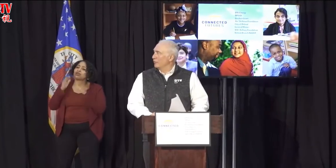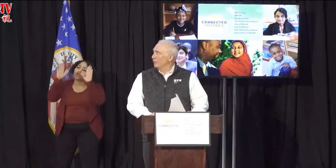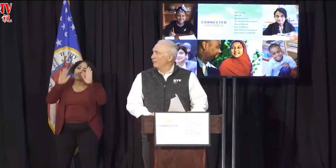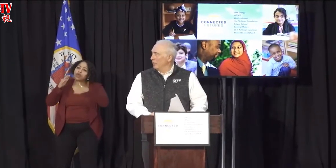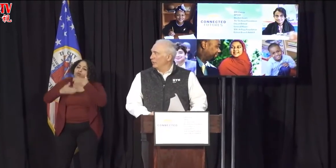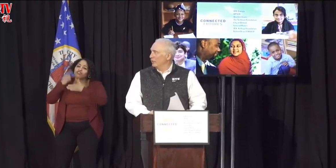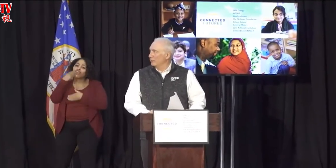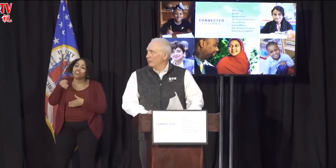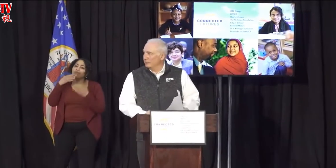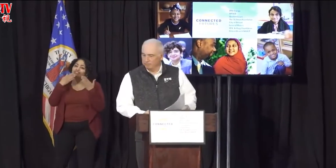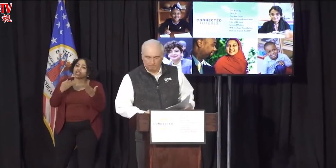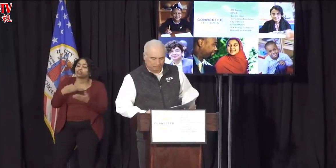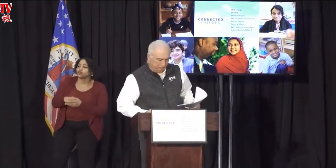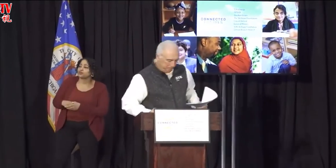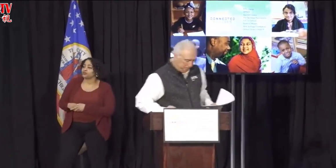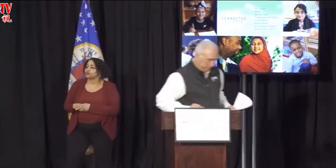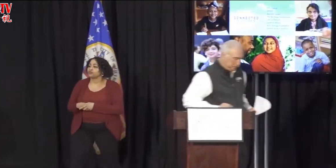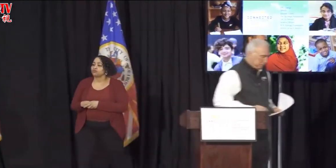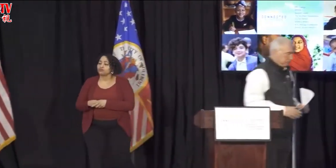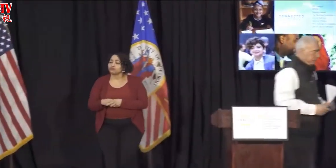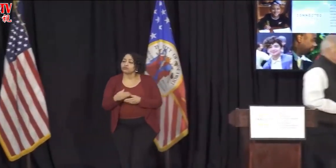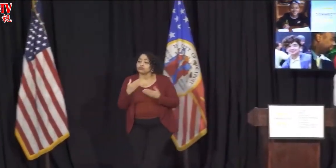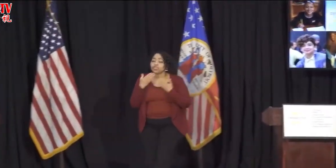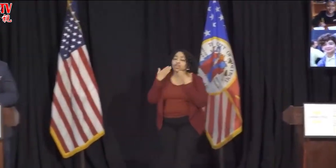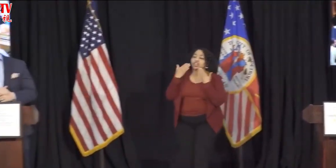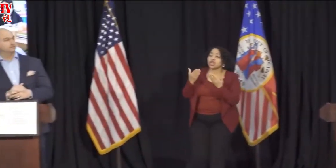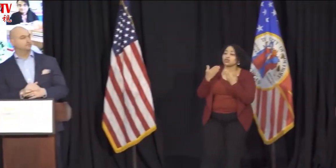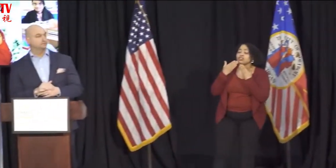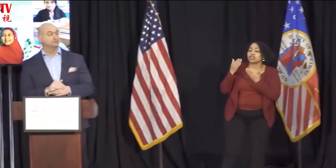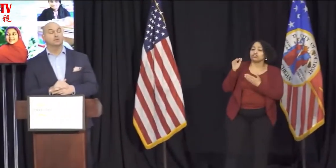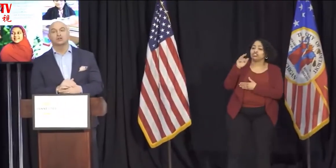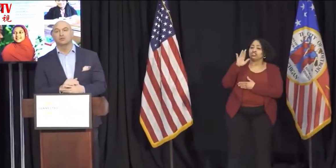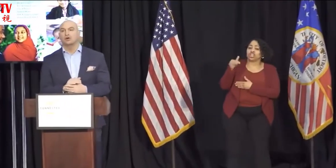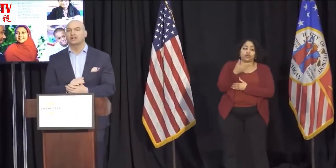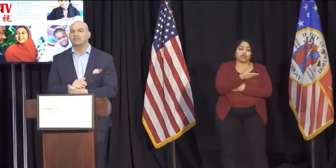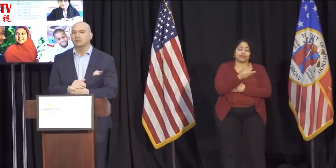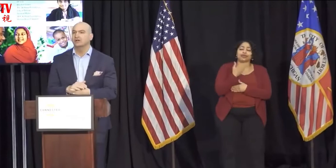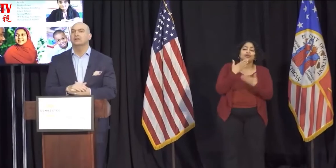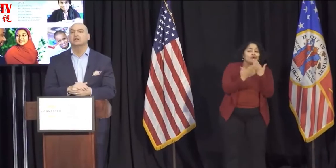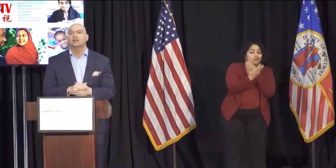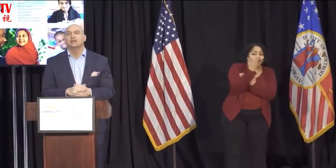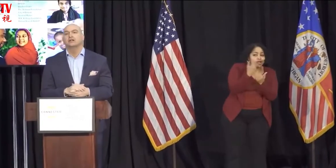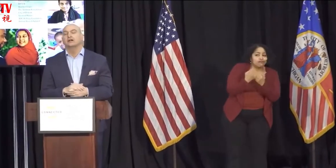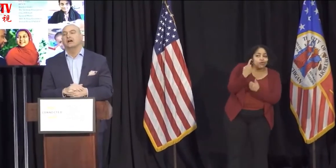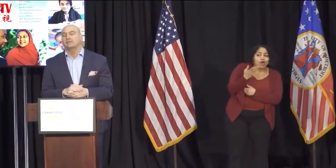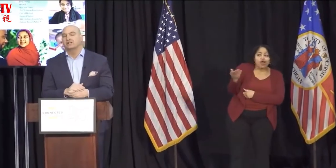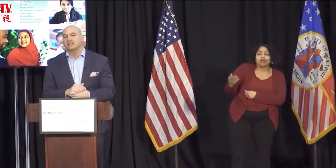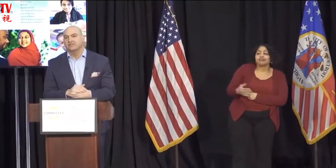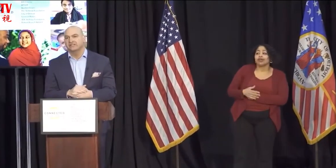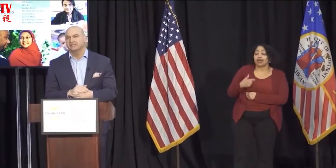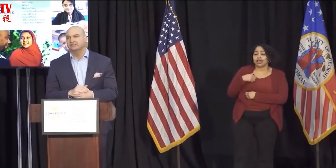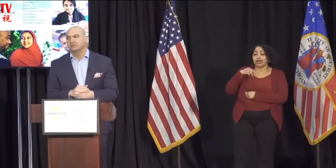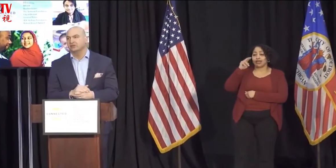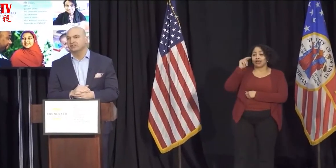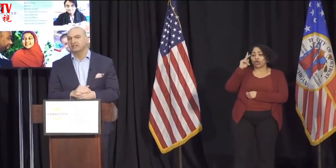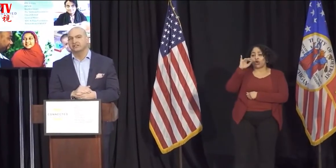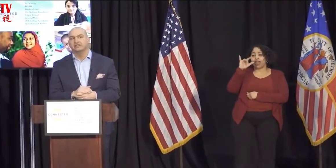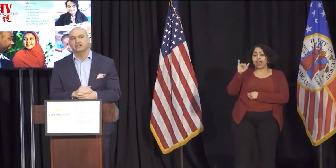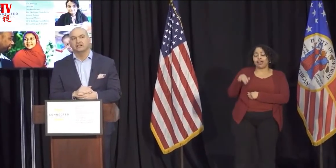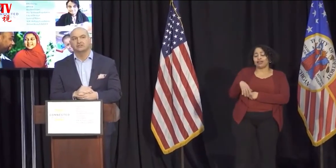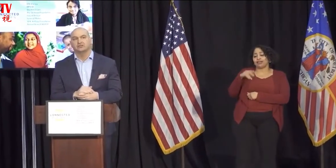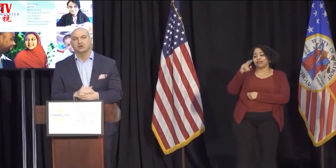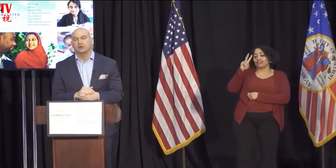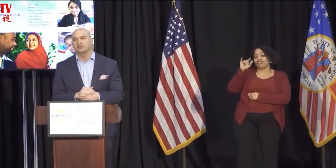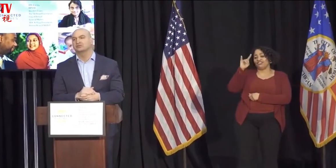great progress with them. Thank you, Dr. Vitti. Thank you. Thank you, Jerry. Good morning, everyone. I'm Nikolai Vitti,